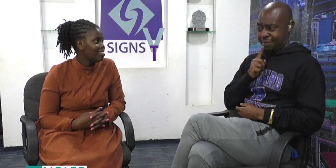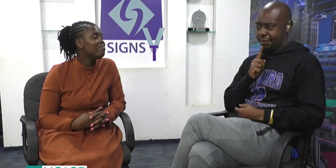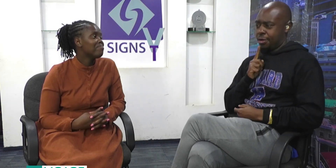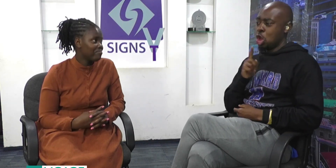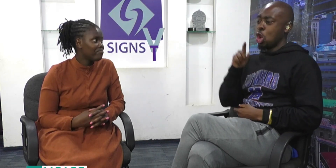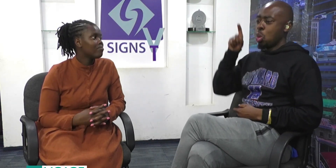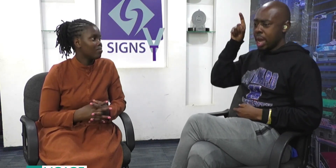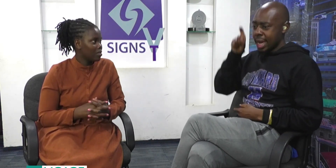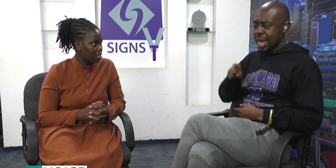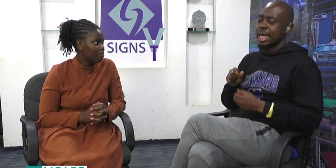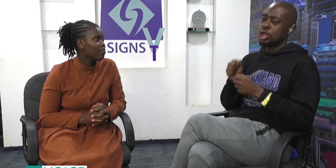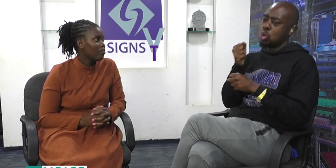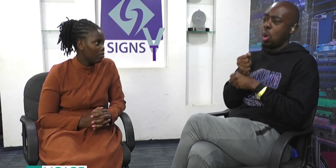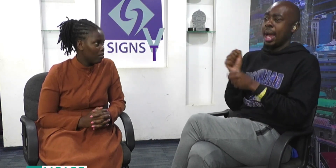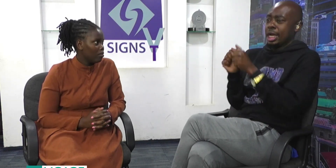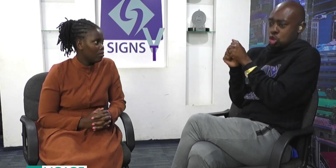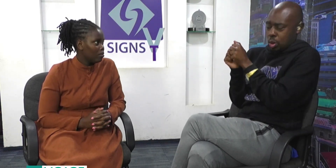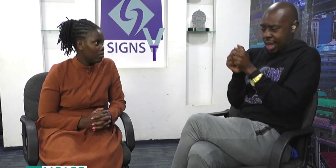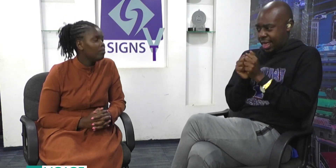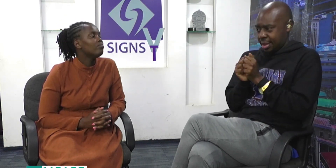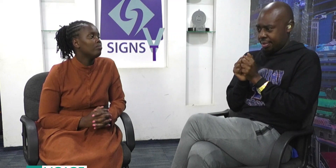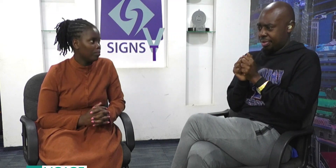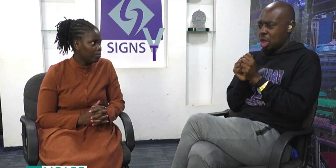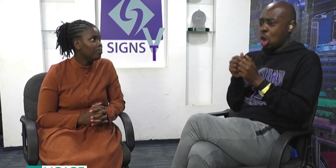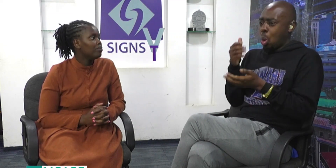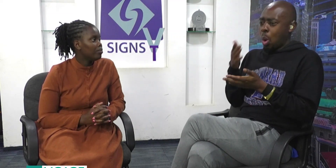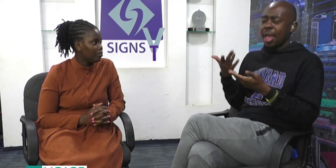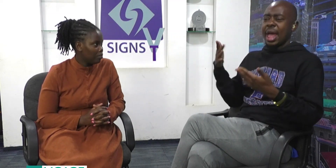with we, the deaf. Let's work together.